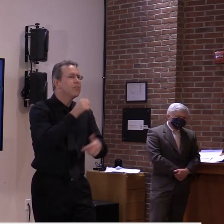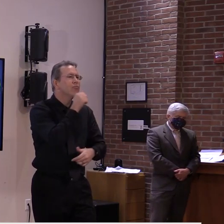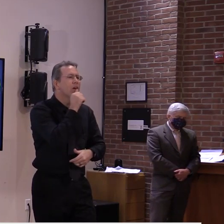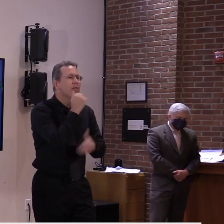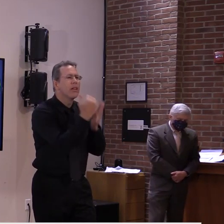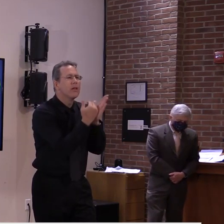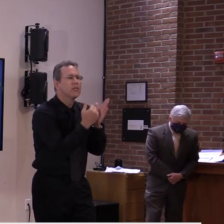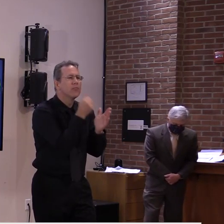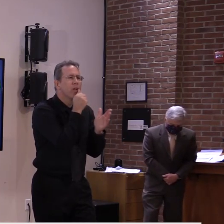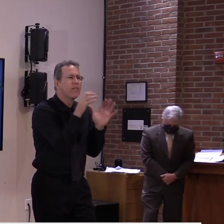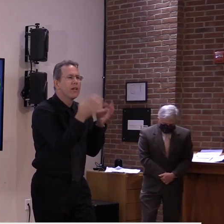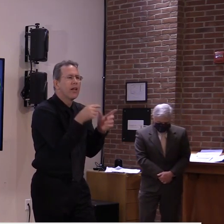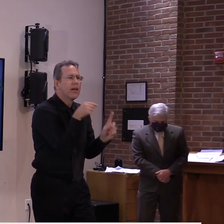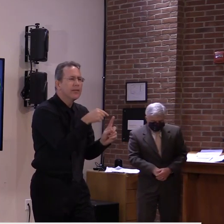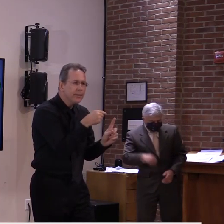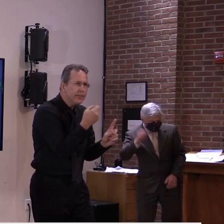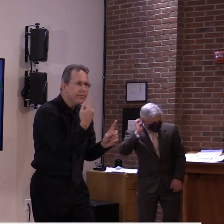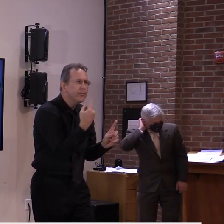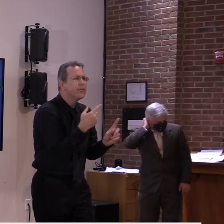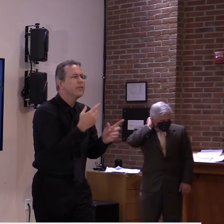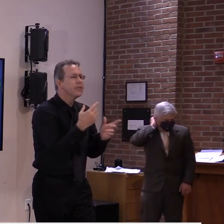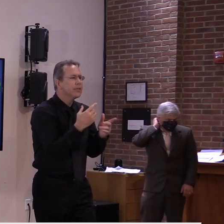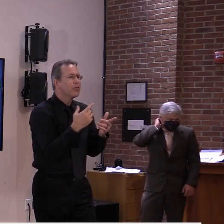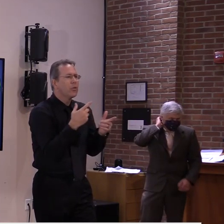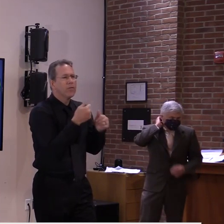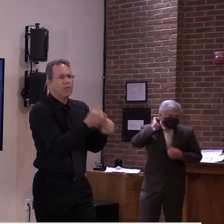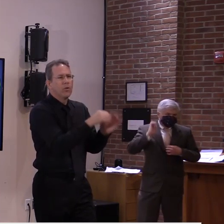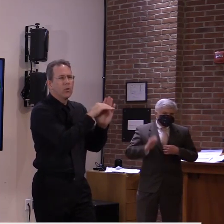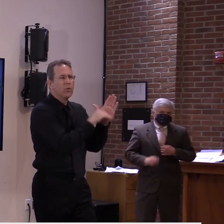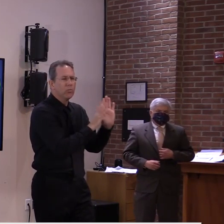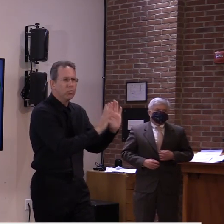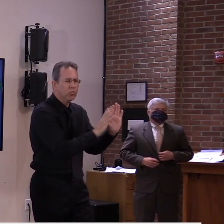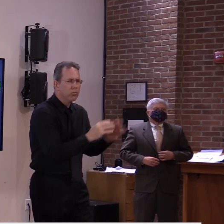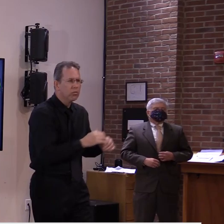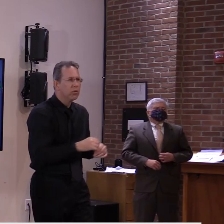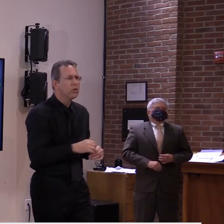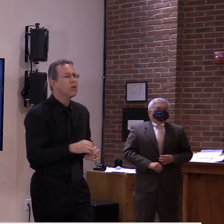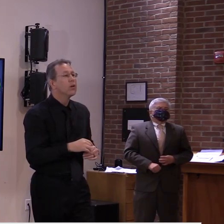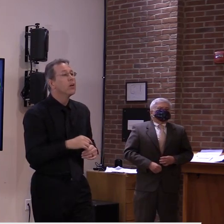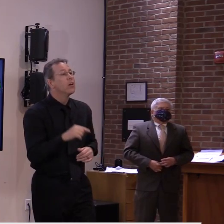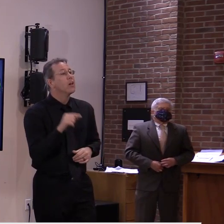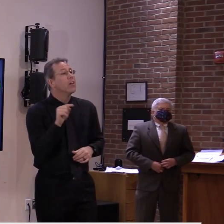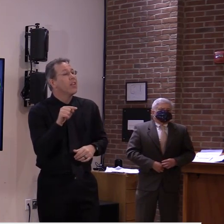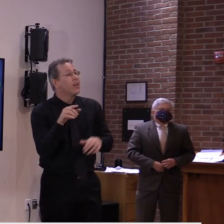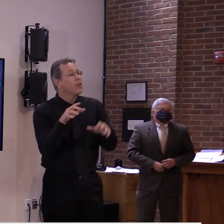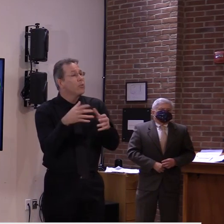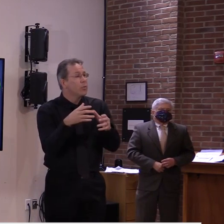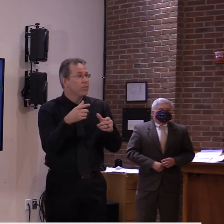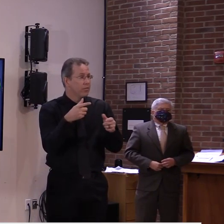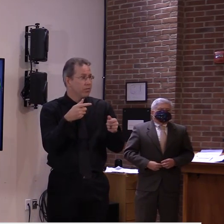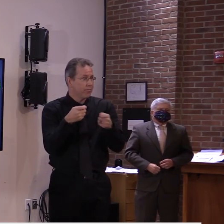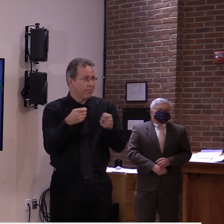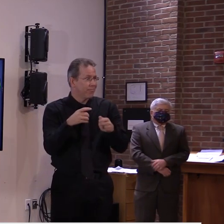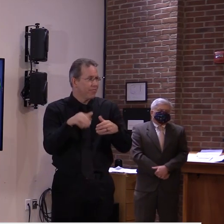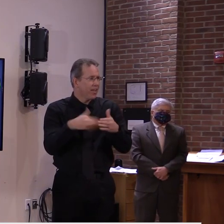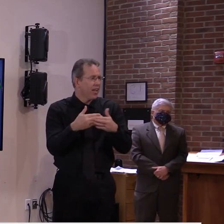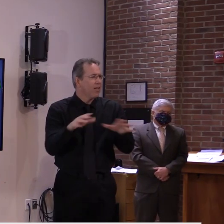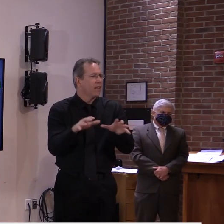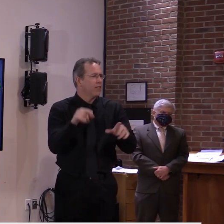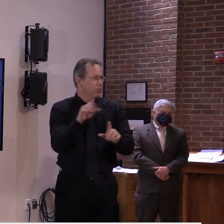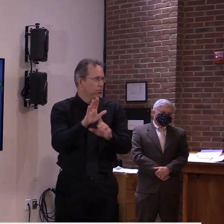I am, and would be happy to answer that question, Governor. So private lessons and semi-private lessons actually